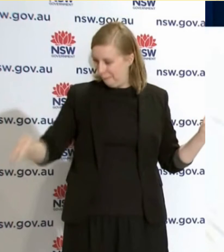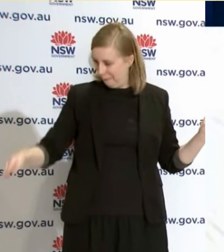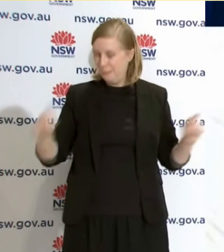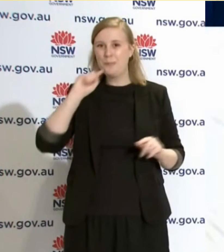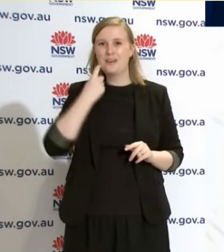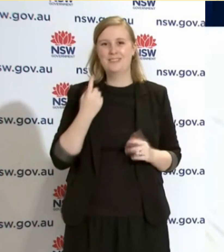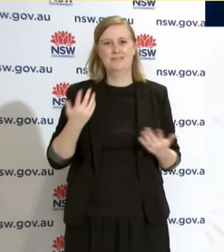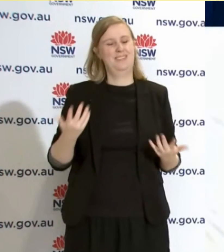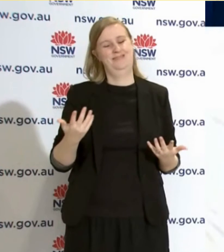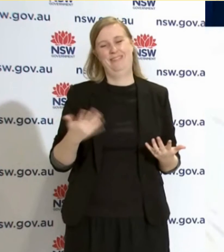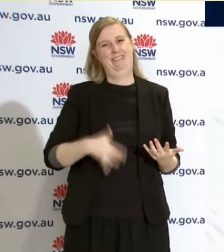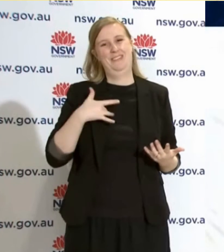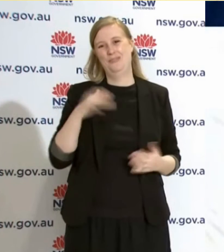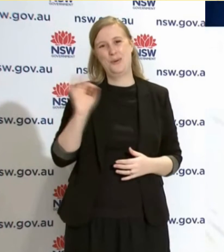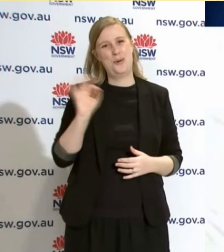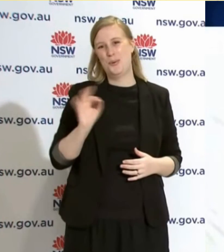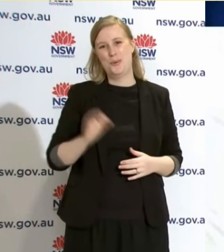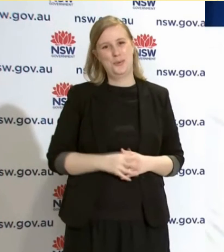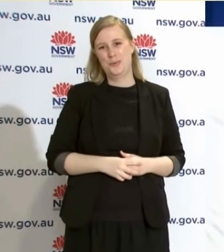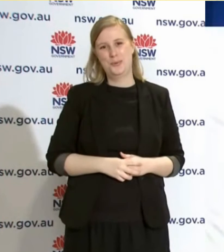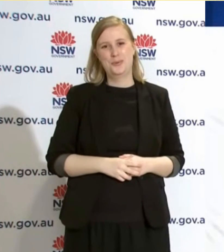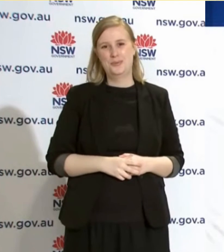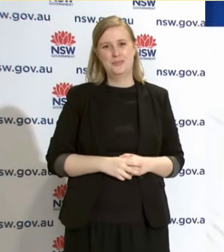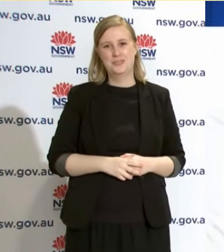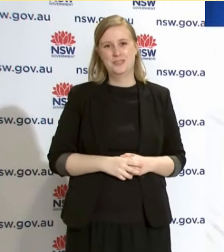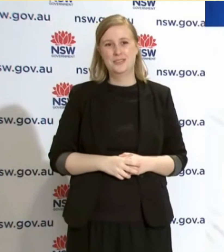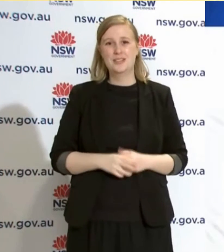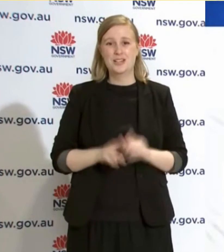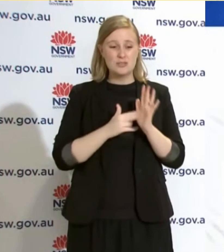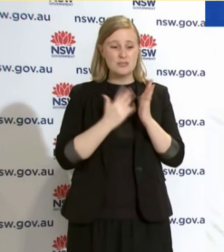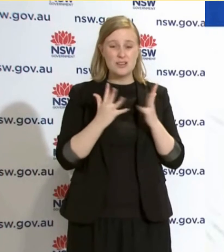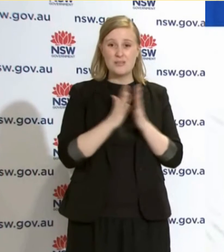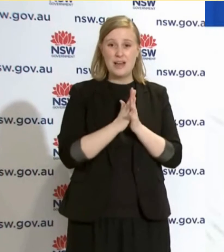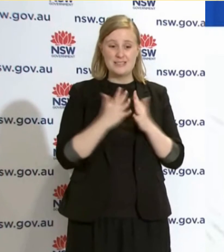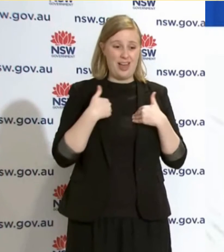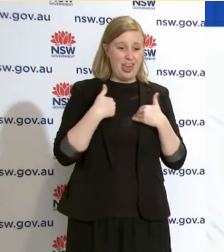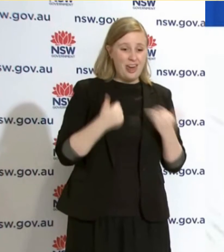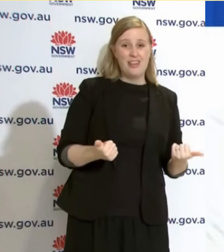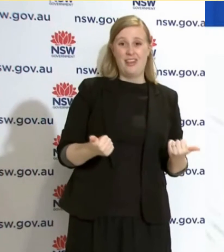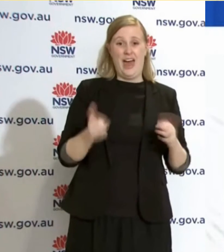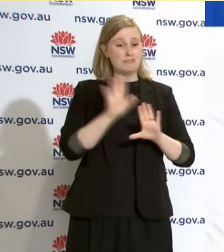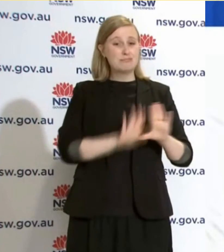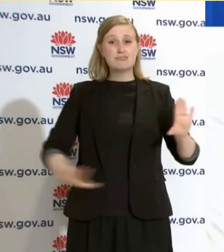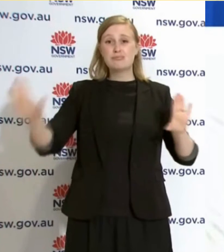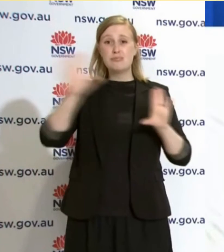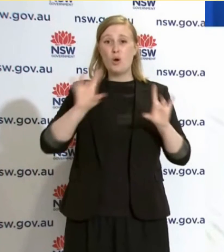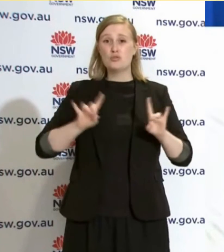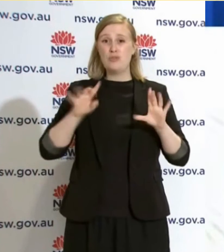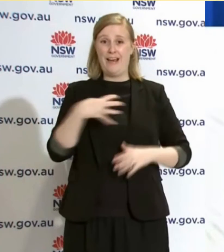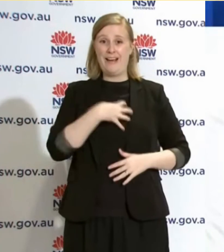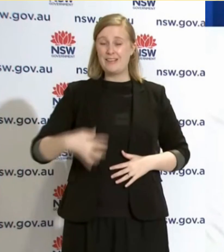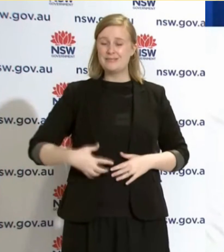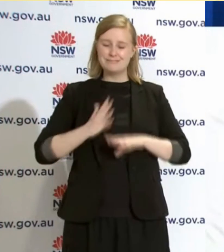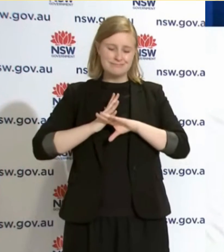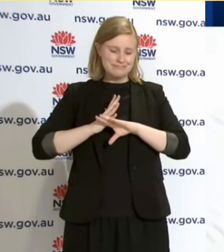acknowledge how hard the health system and whole of government is working to support the community in the response.